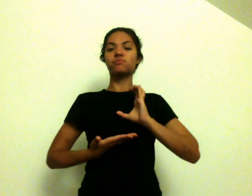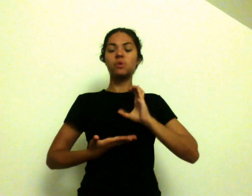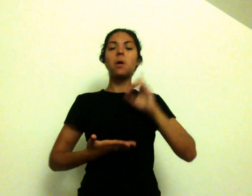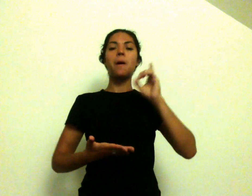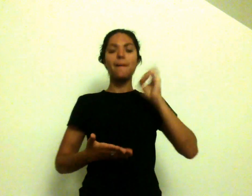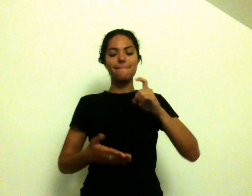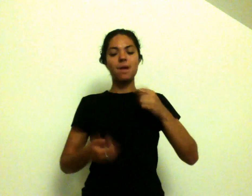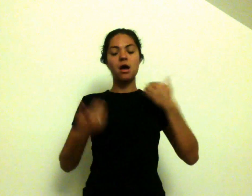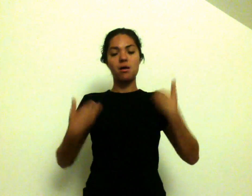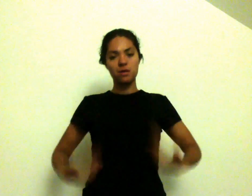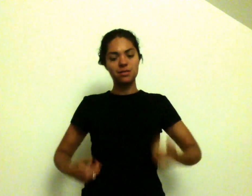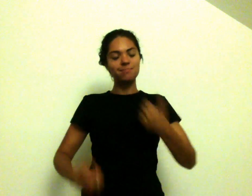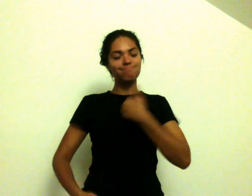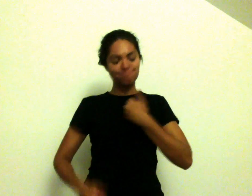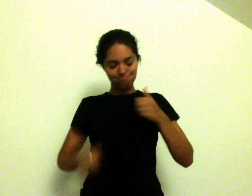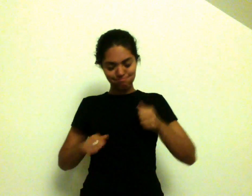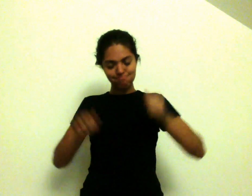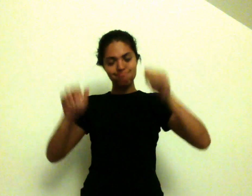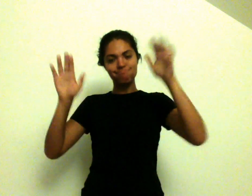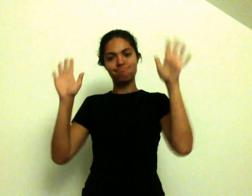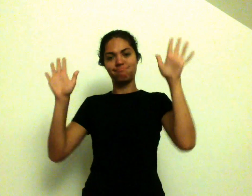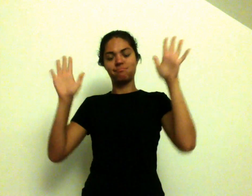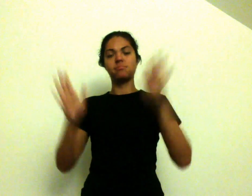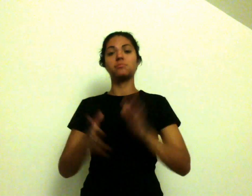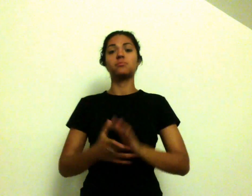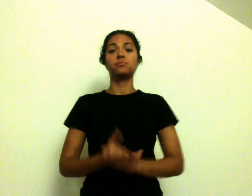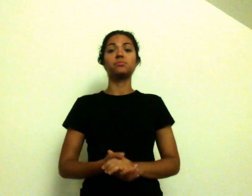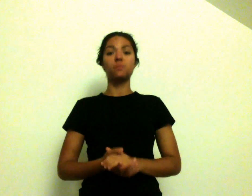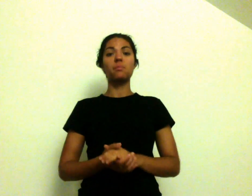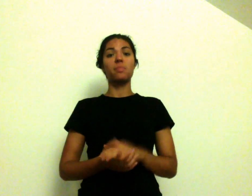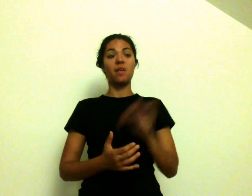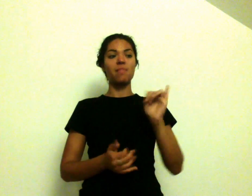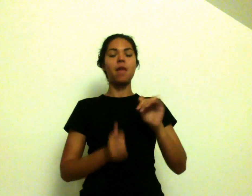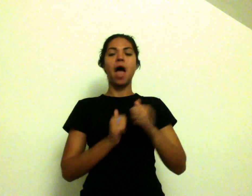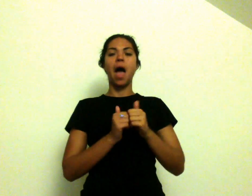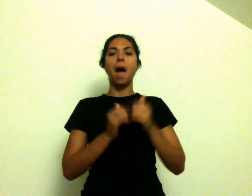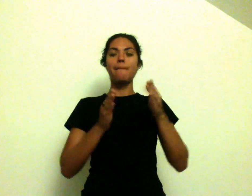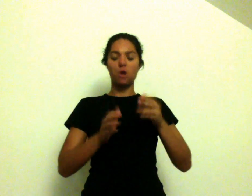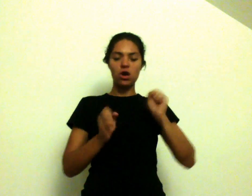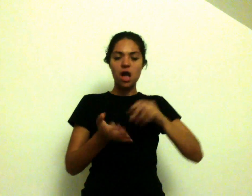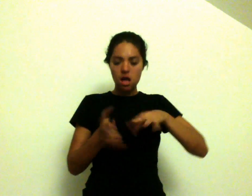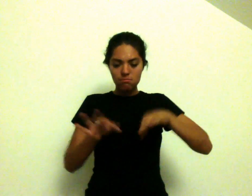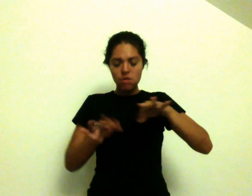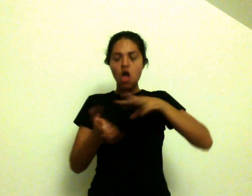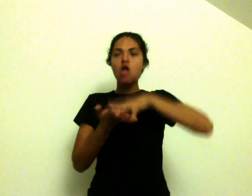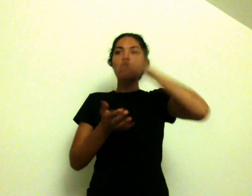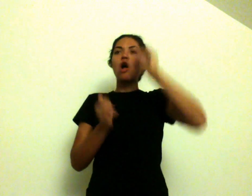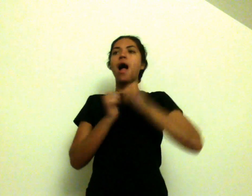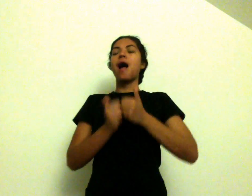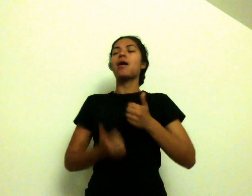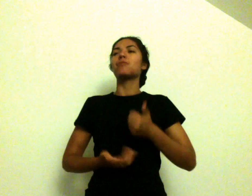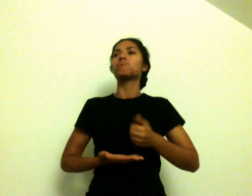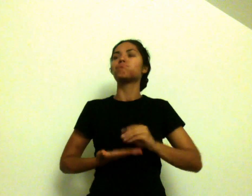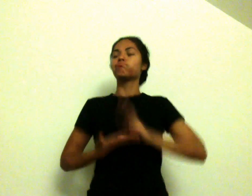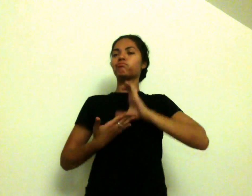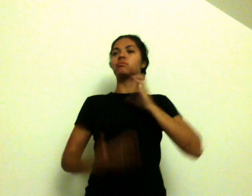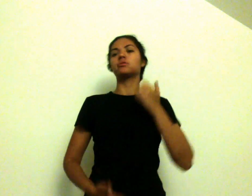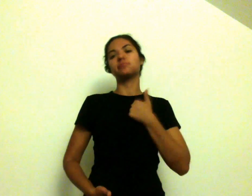know, I know of nowhere else where that statement comes to full expression than at